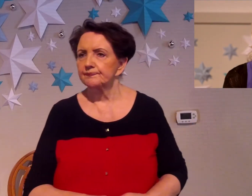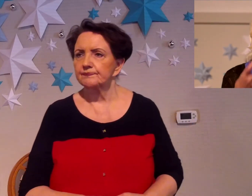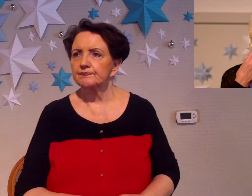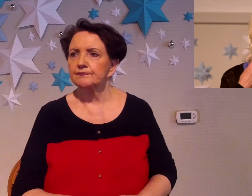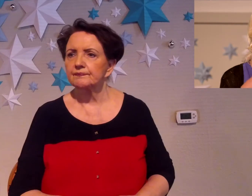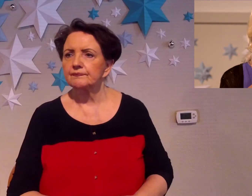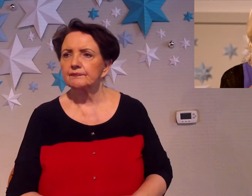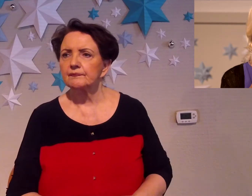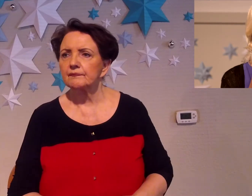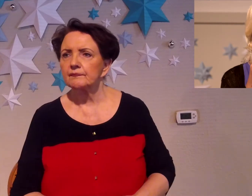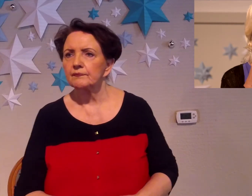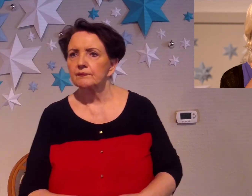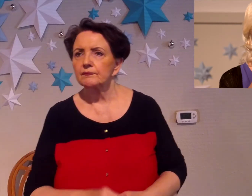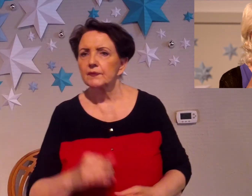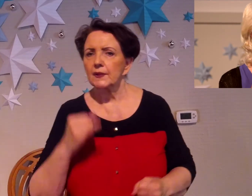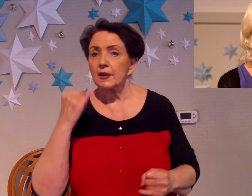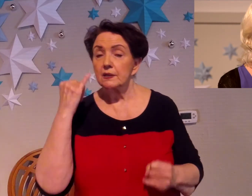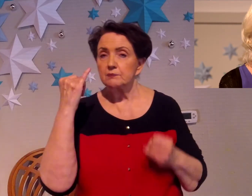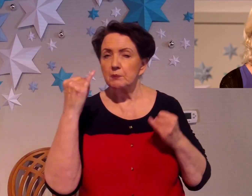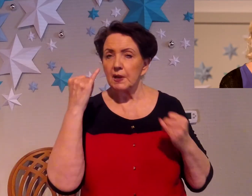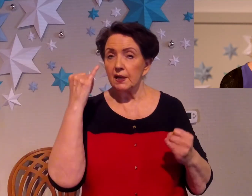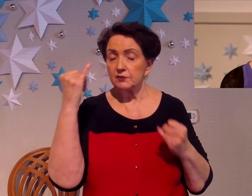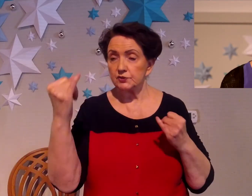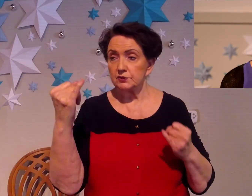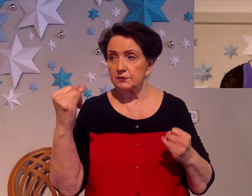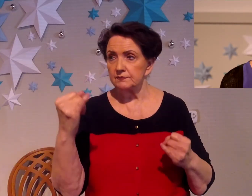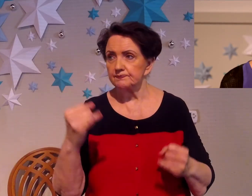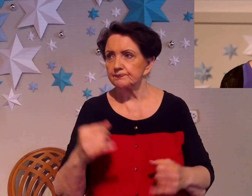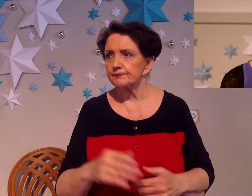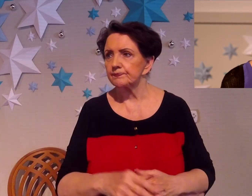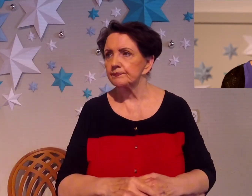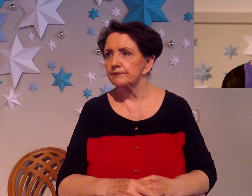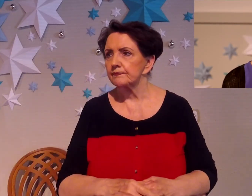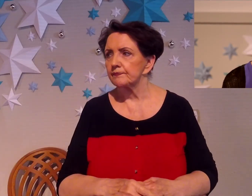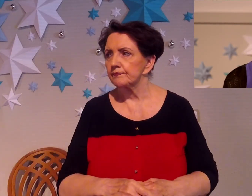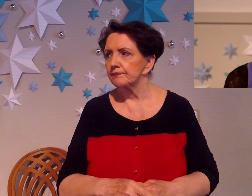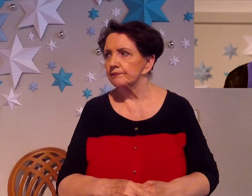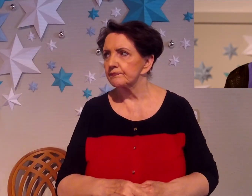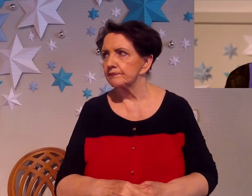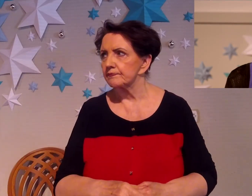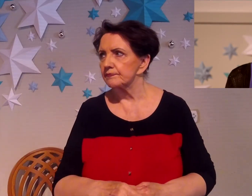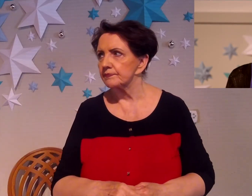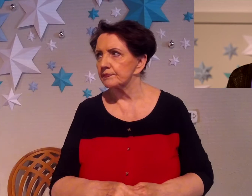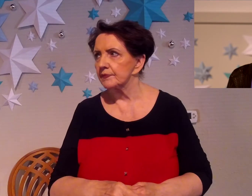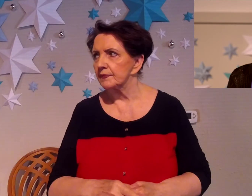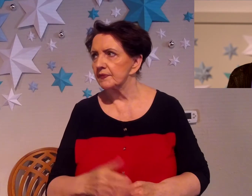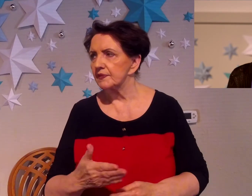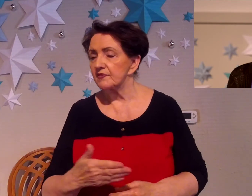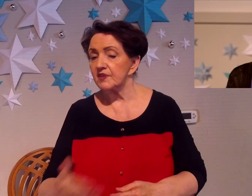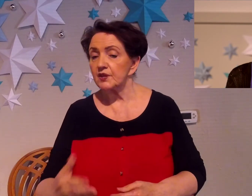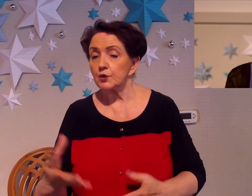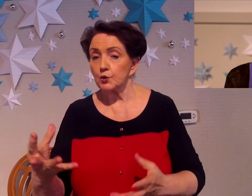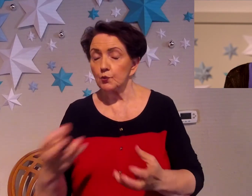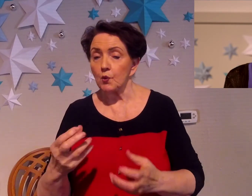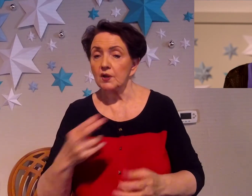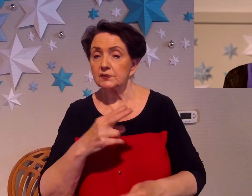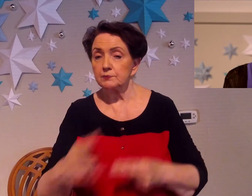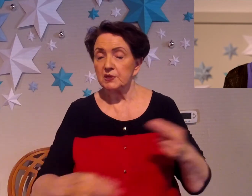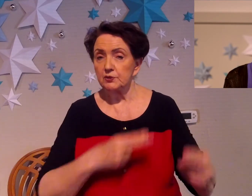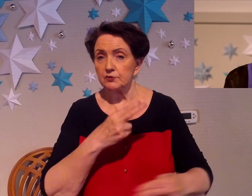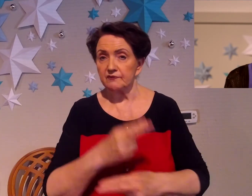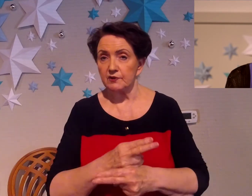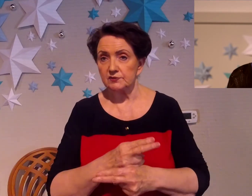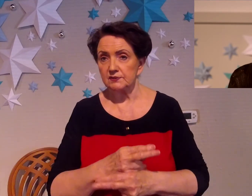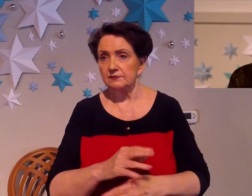And we imagine and intuit this thing that we want to have universalized.